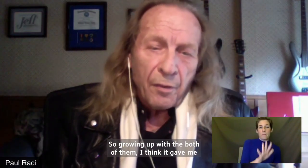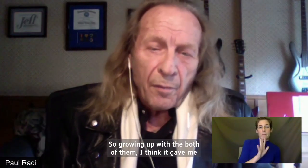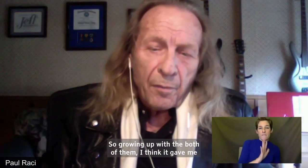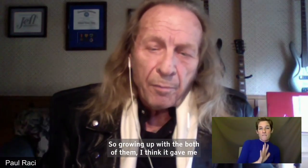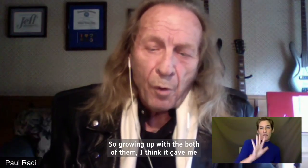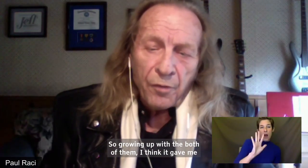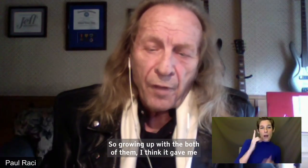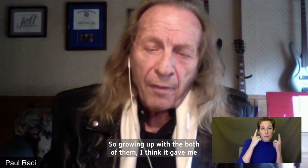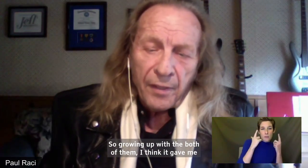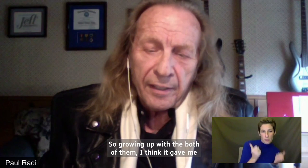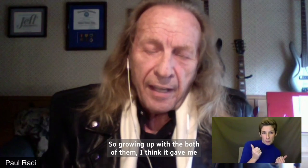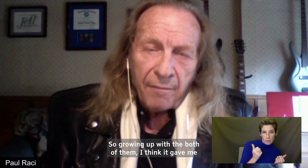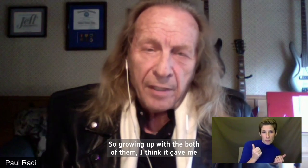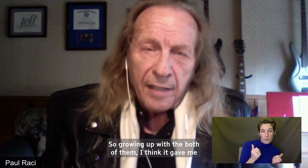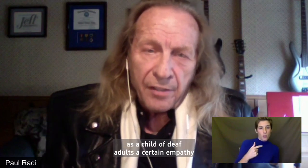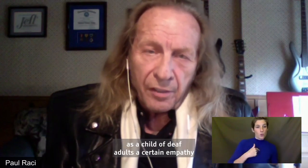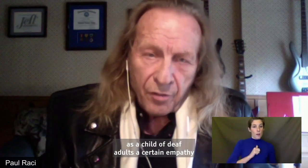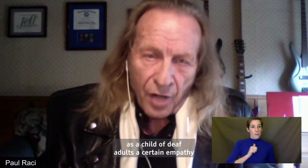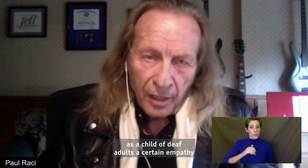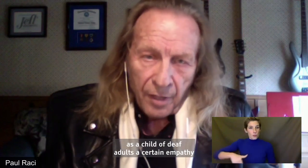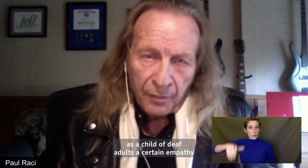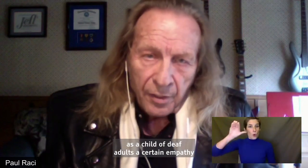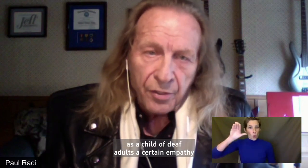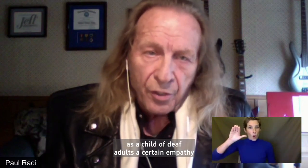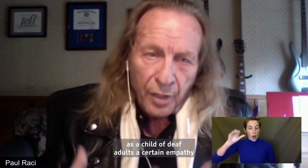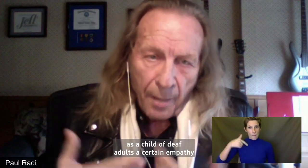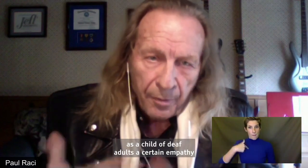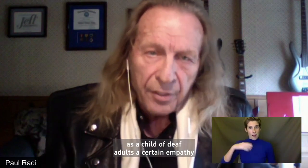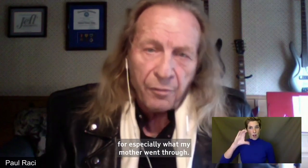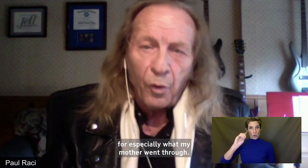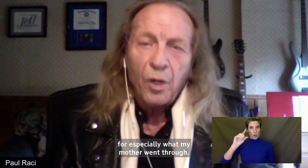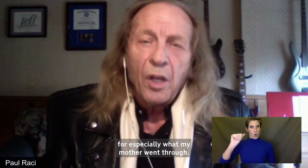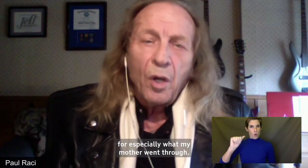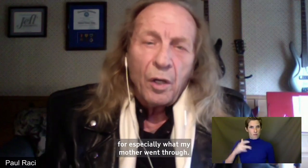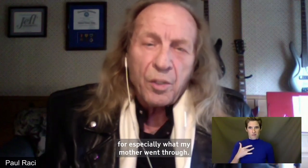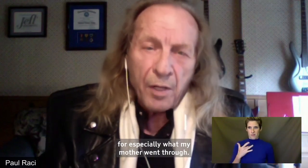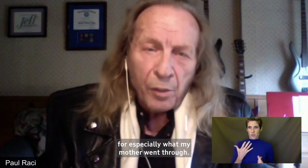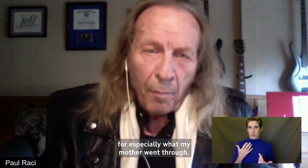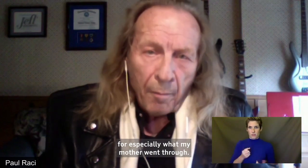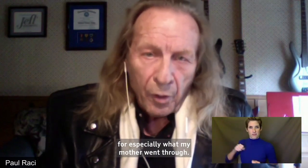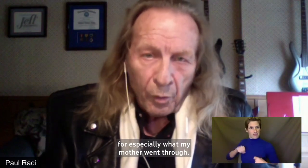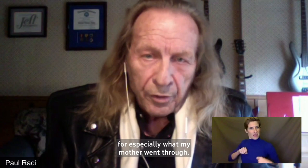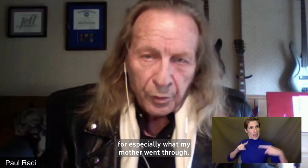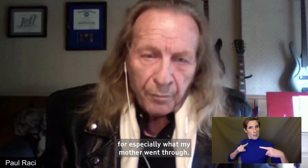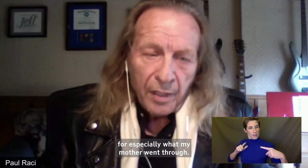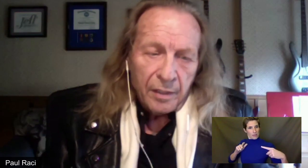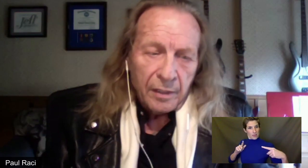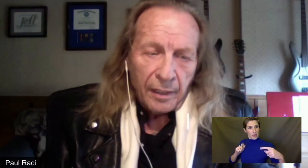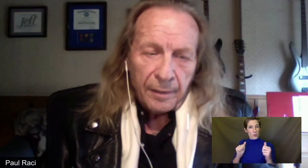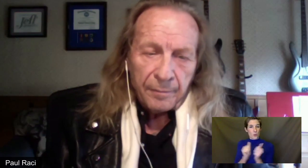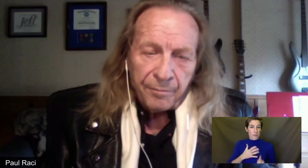with the both of them, I think it gave me, as a child of deaf adults, a certain empathy for especially what my mother went through.